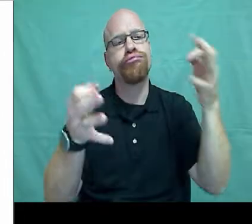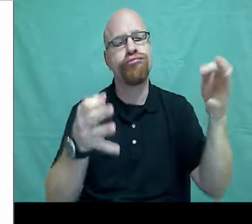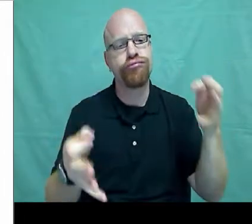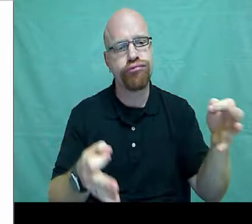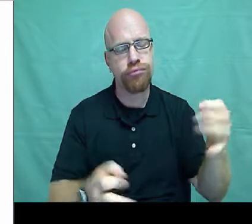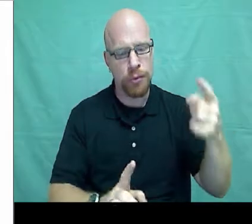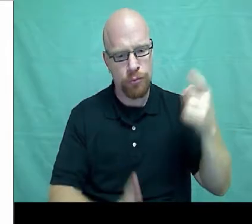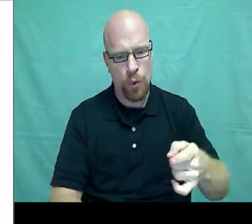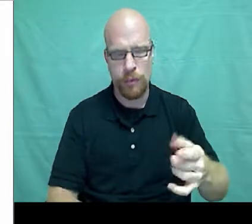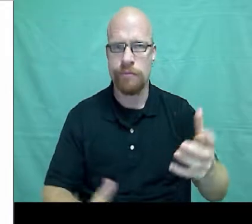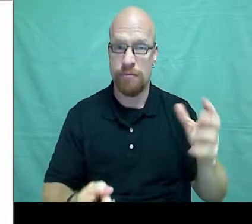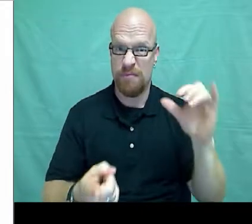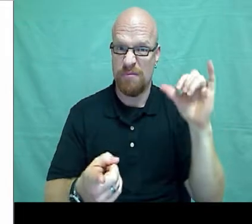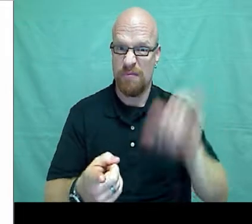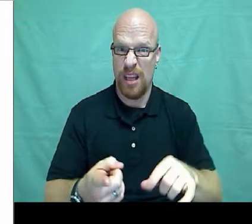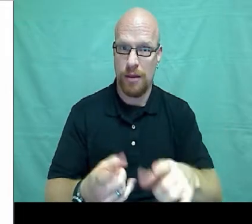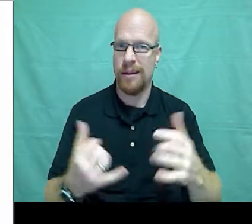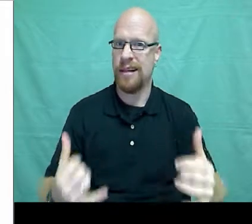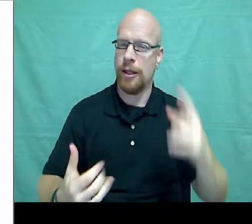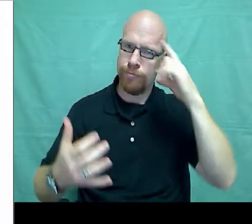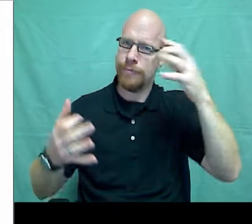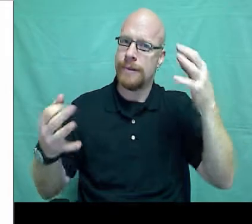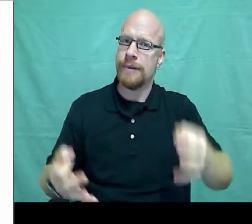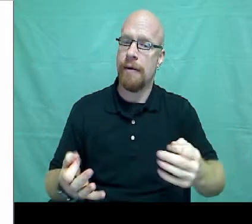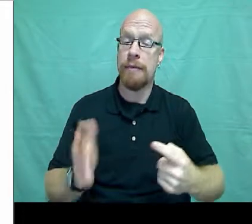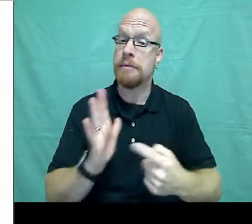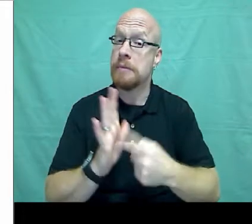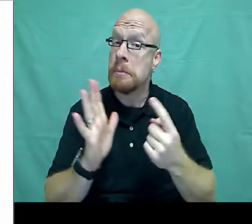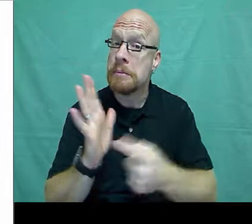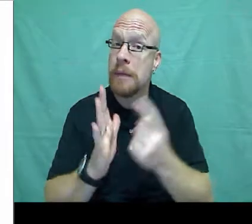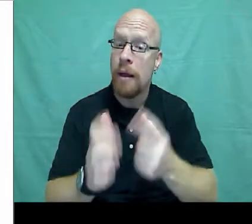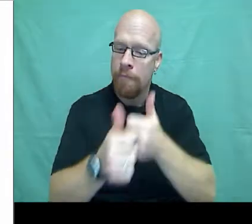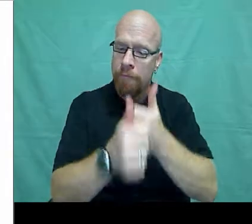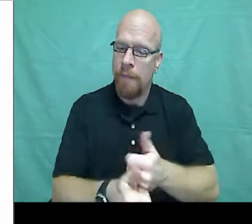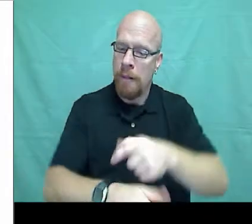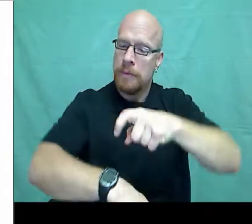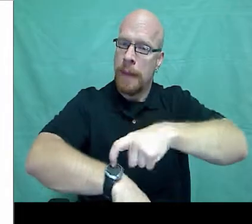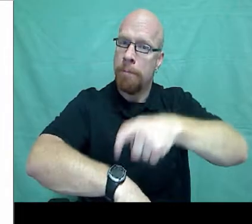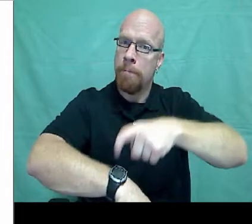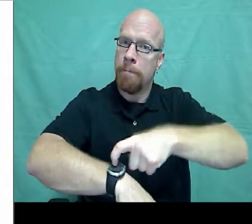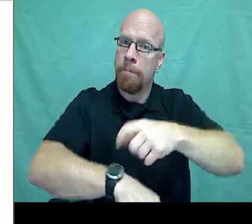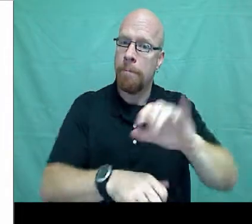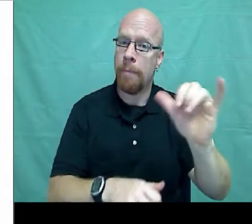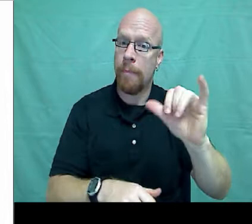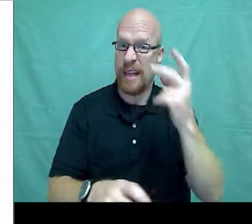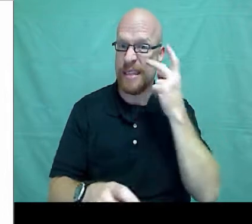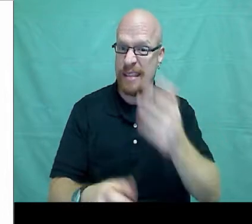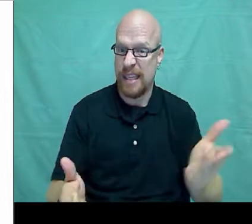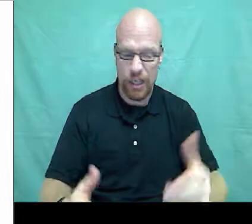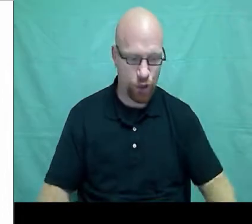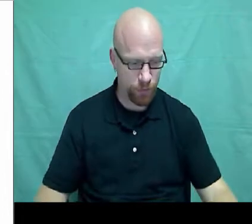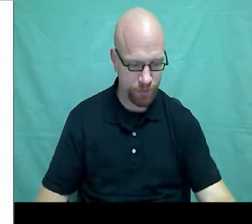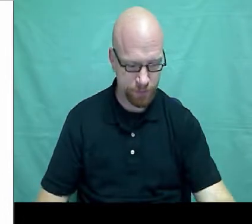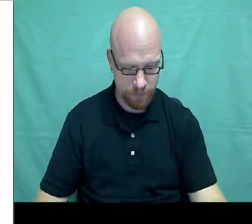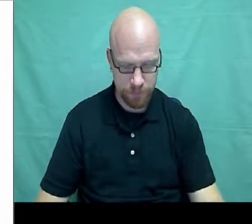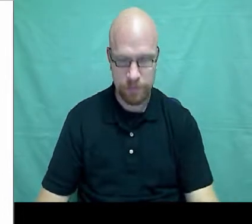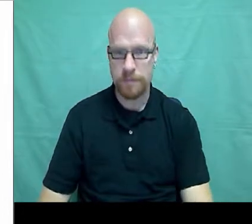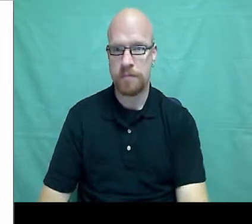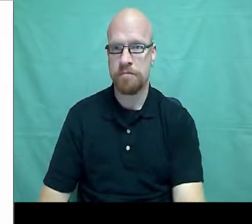And what you're deciding is how you're going to move from point to point. Sometimes we do chronological, like we follow